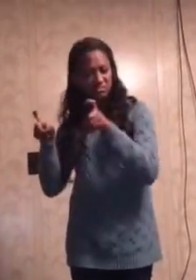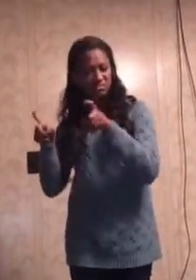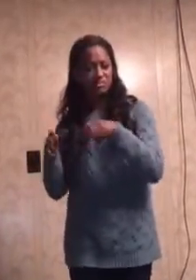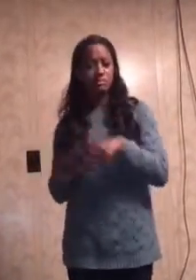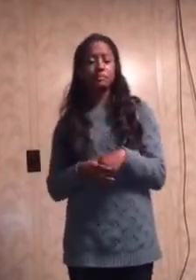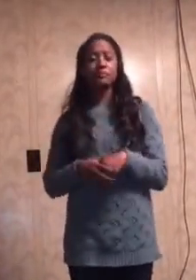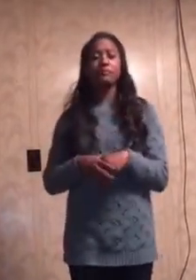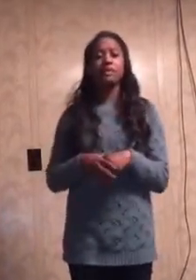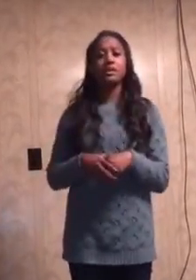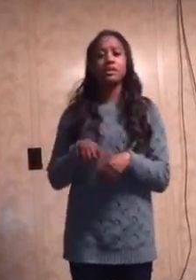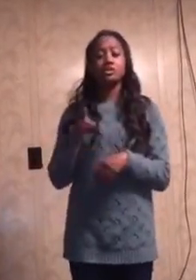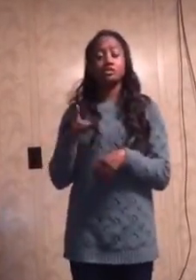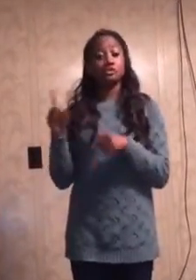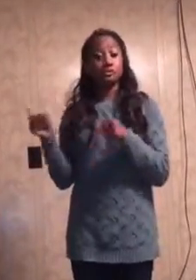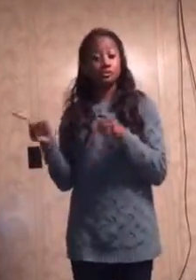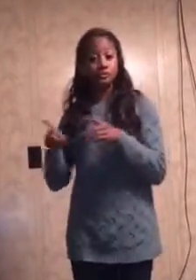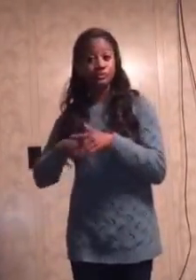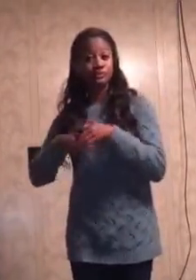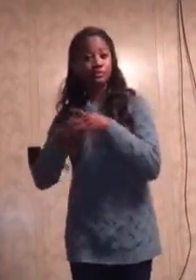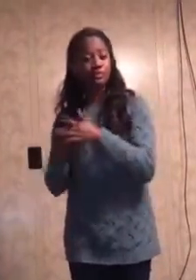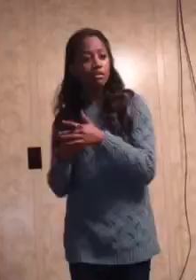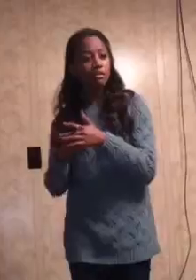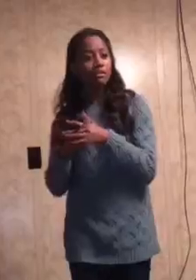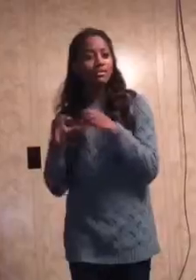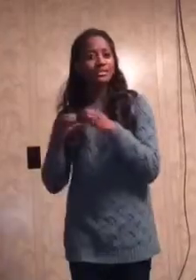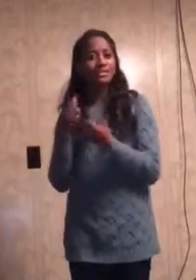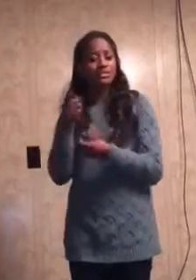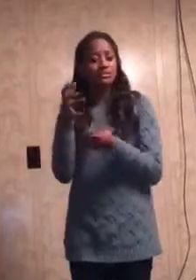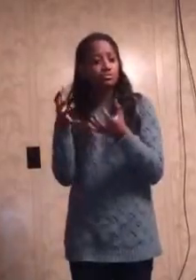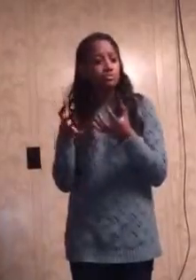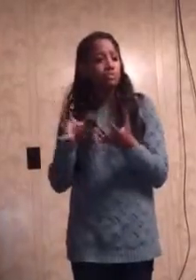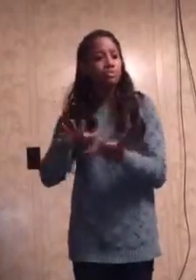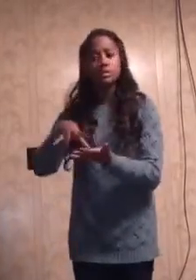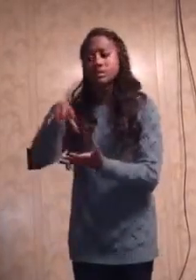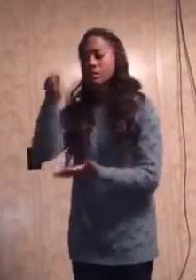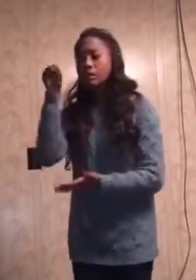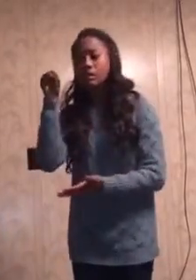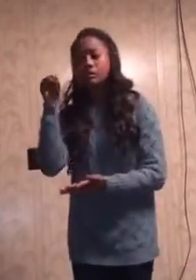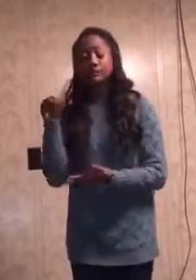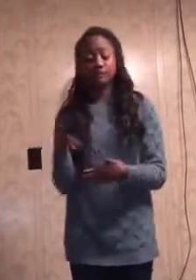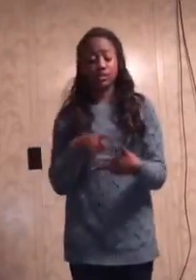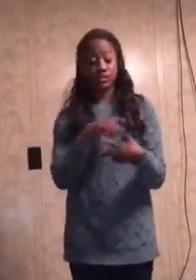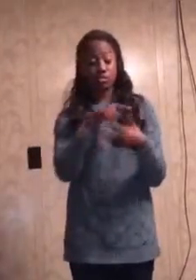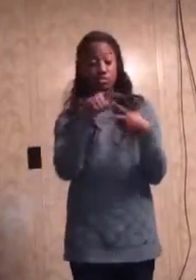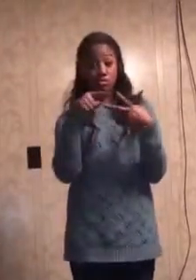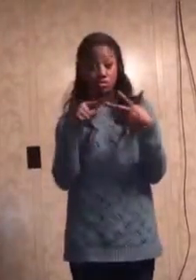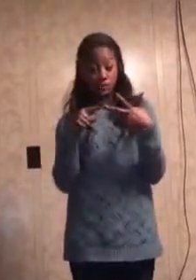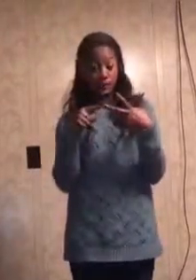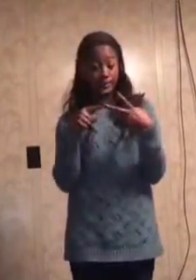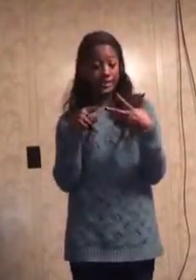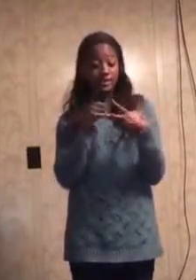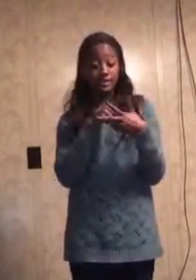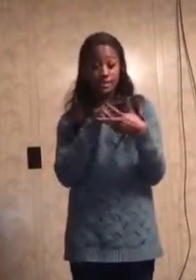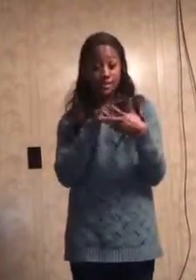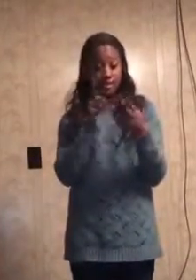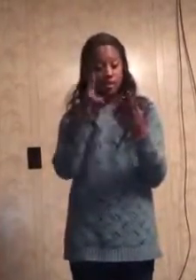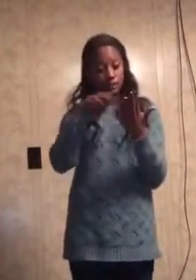where you start in the classes you want to take here at the college. The three areas that you can take placement tests in are reading, writing,